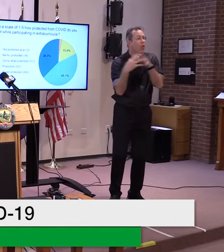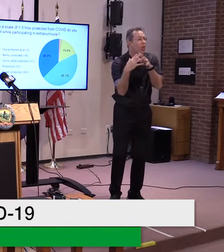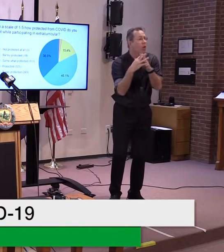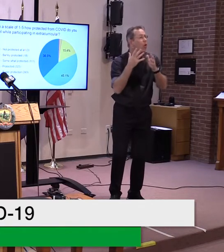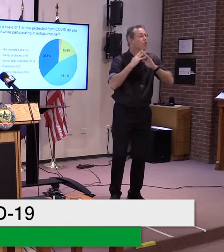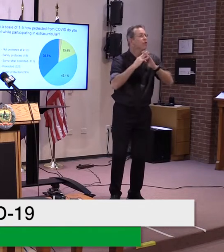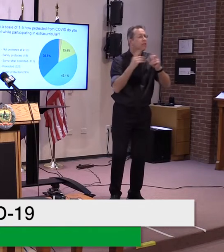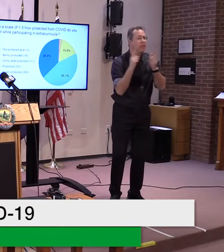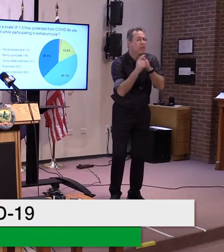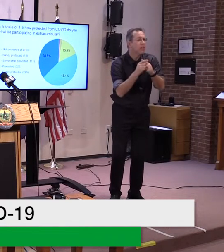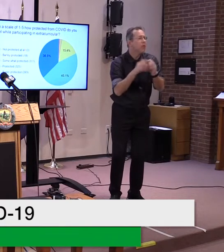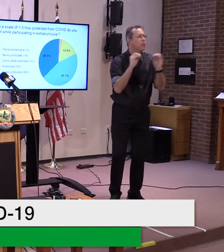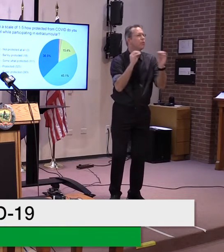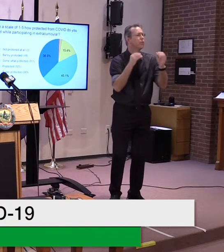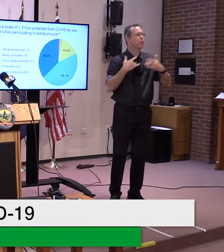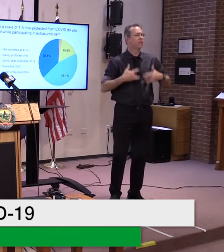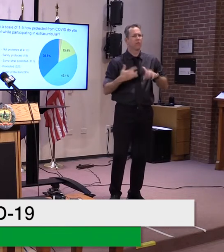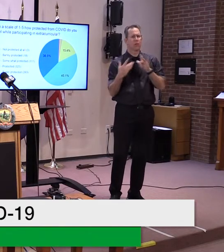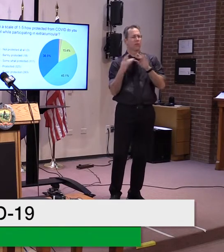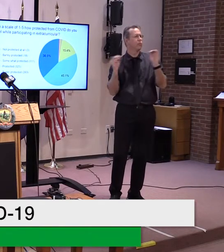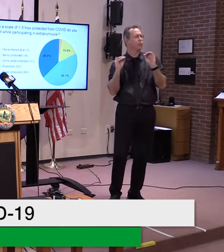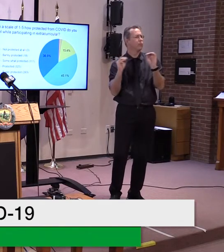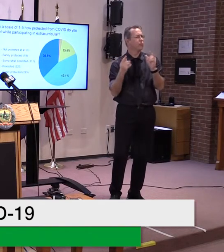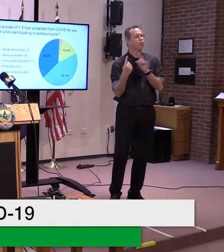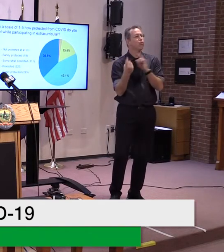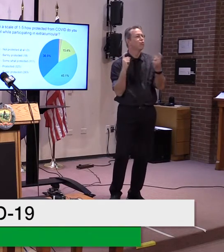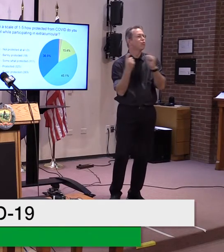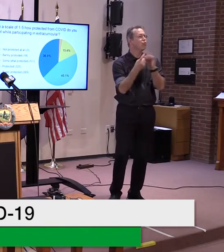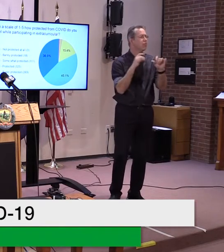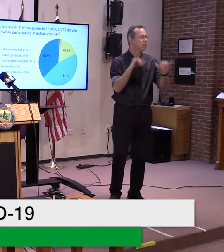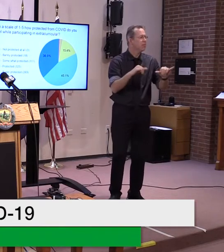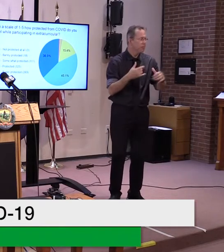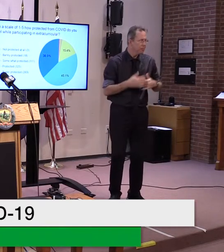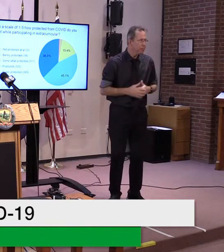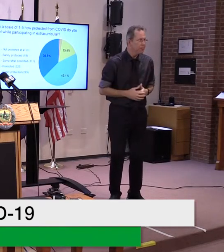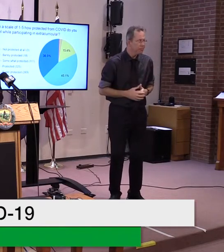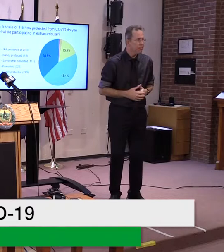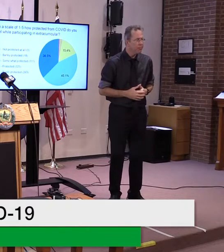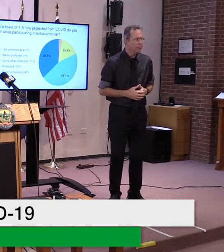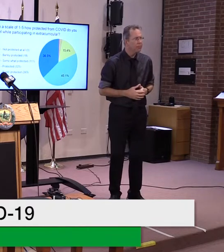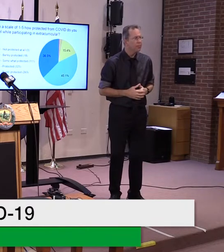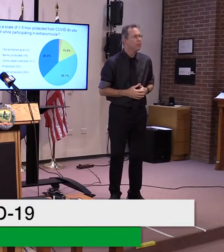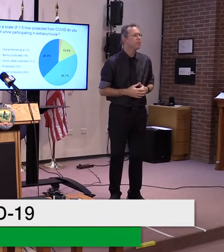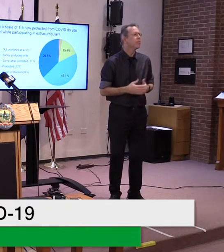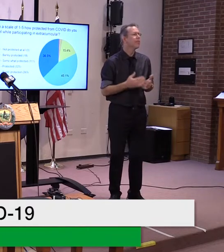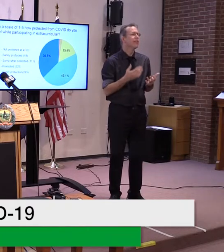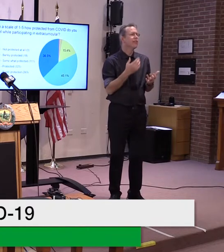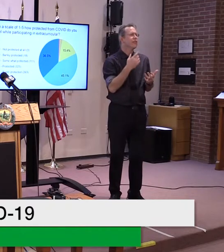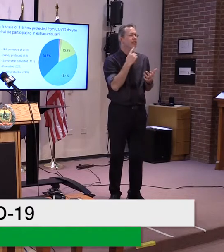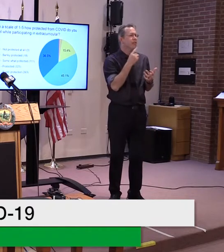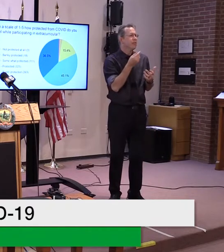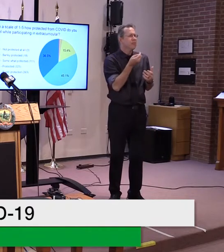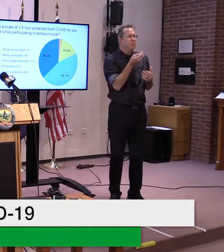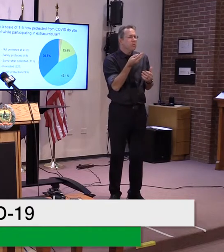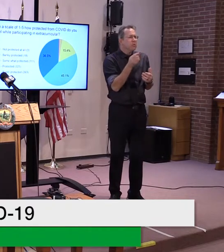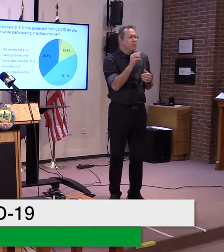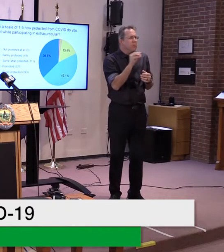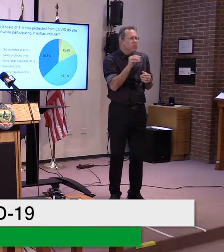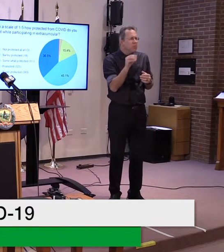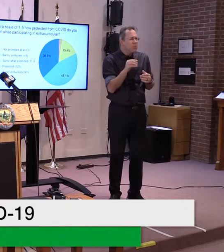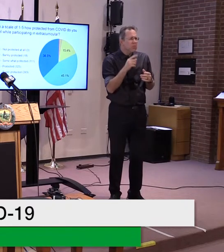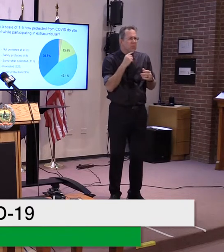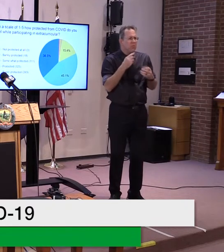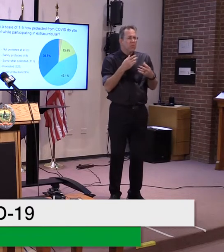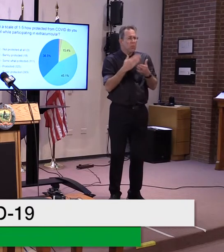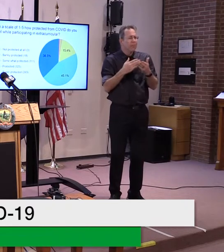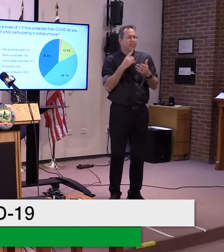we saw only three and eight teams fairly protected or not protected at all and others that sound perspective